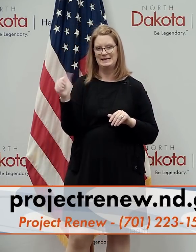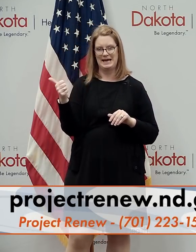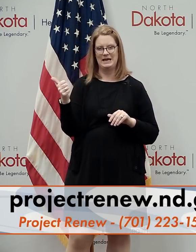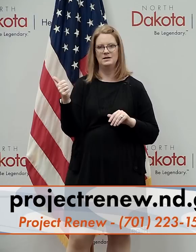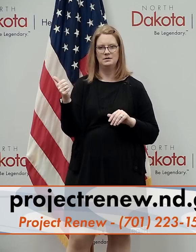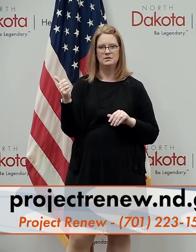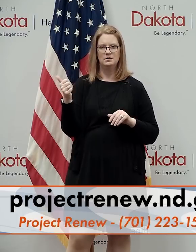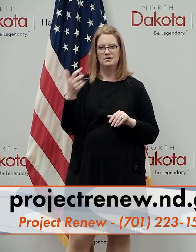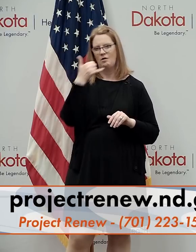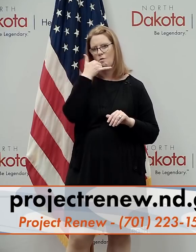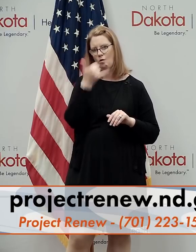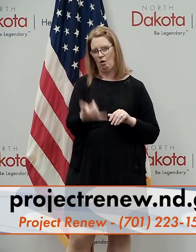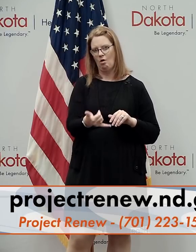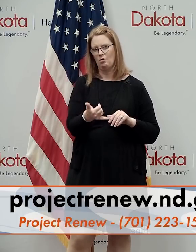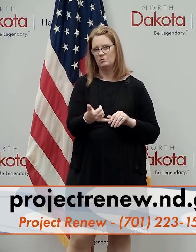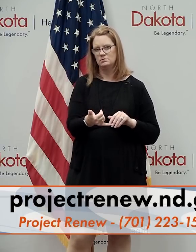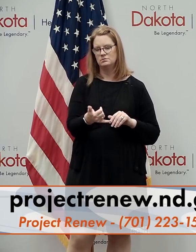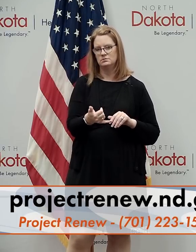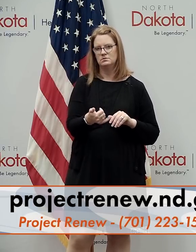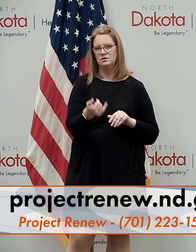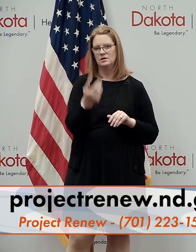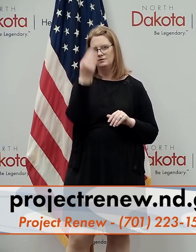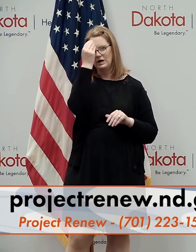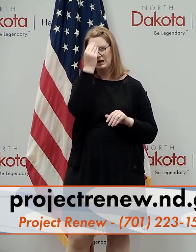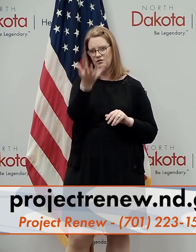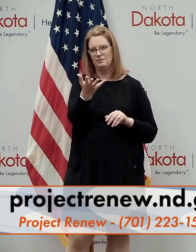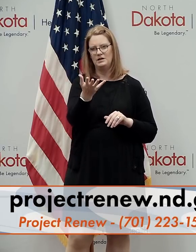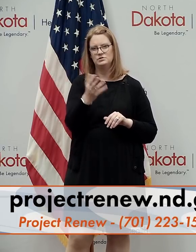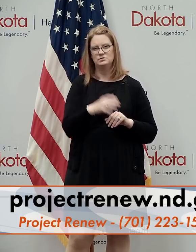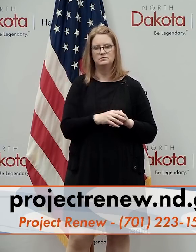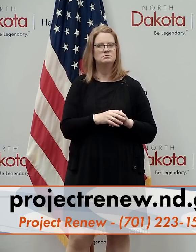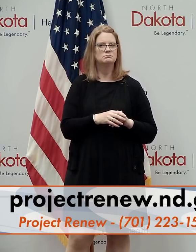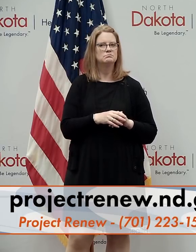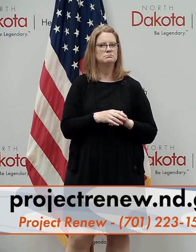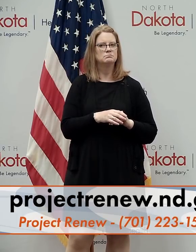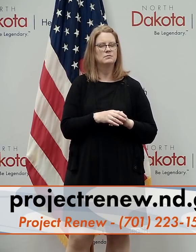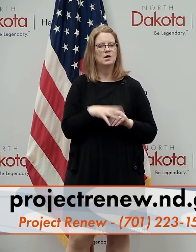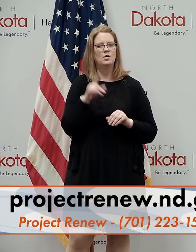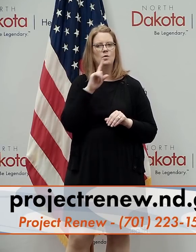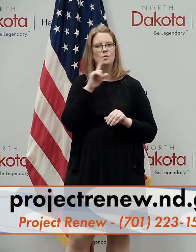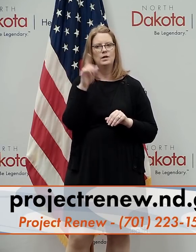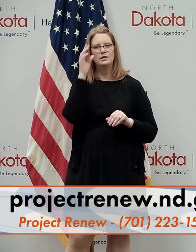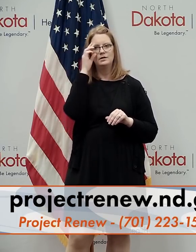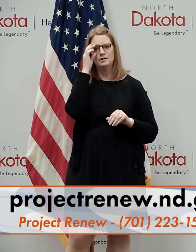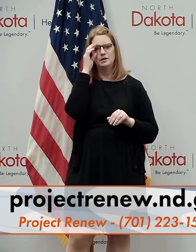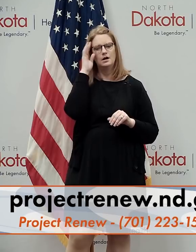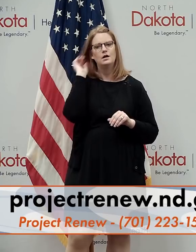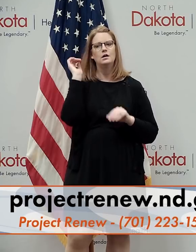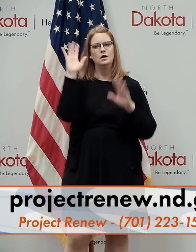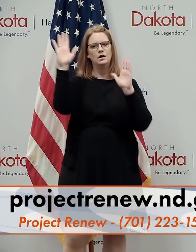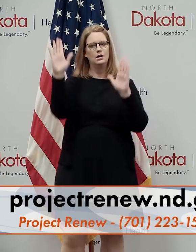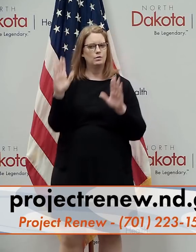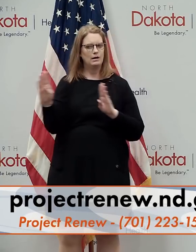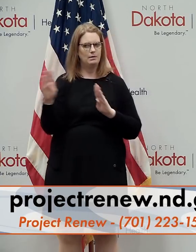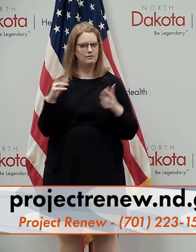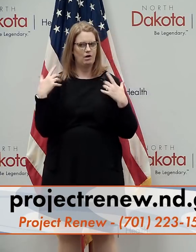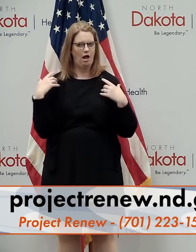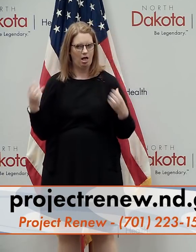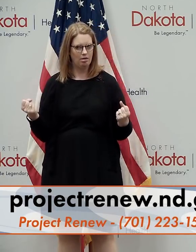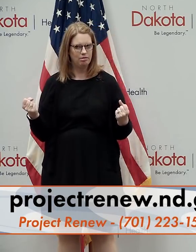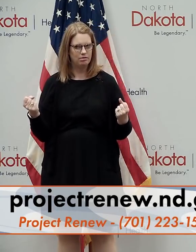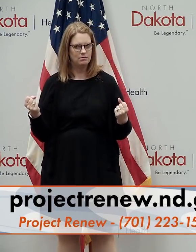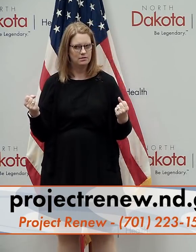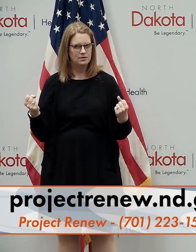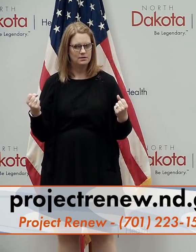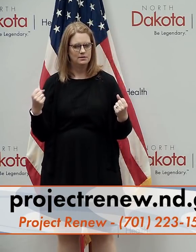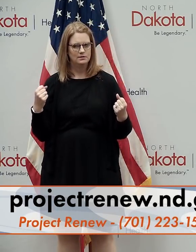701-223-1510 for information regarding that. And again, thank you to our great our great behavioral health division